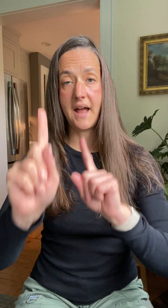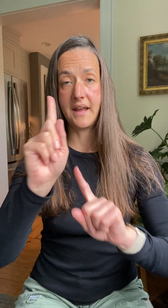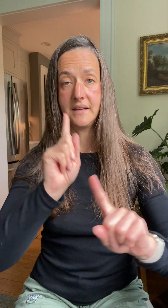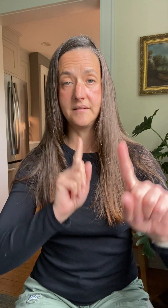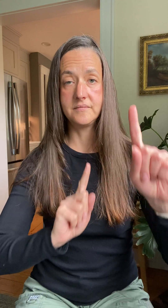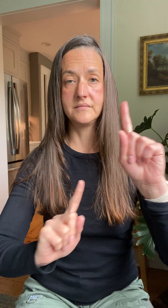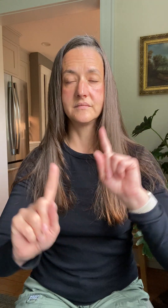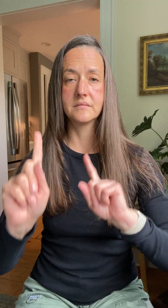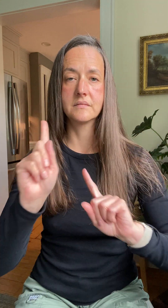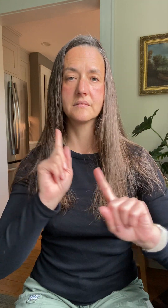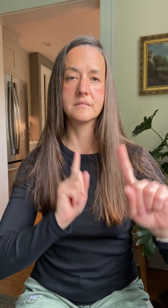Sign,